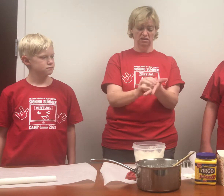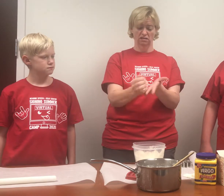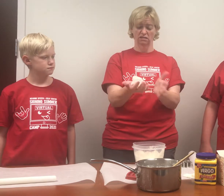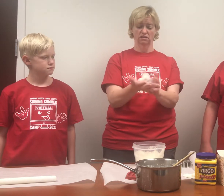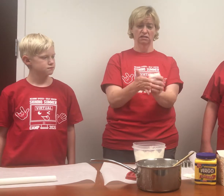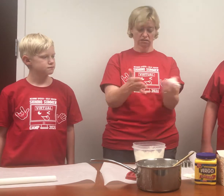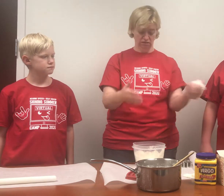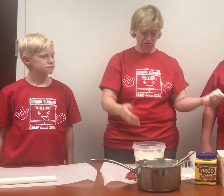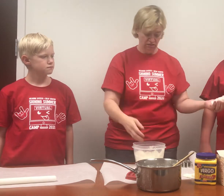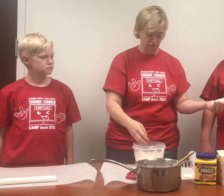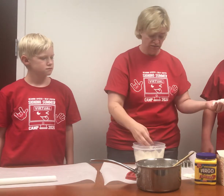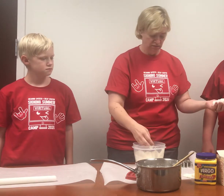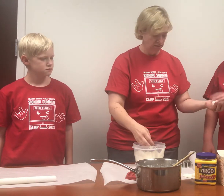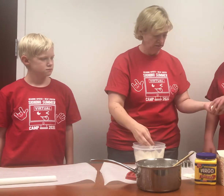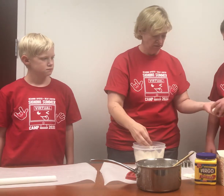this.